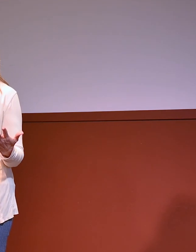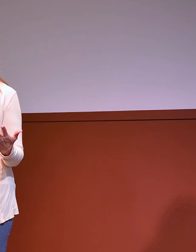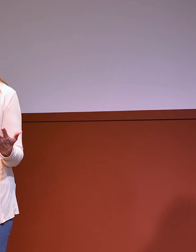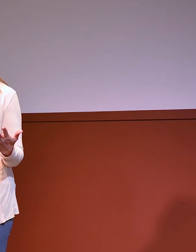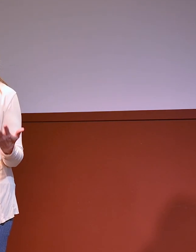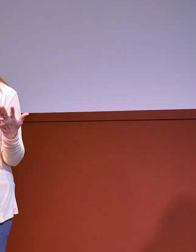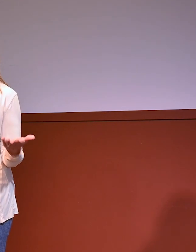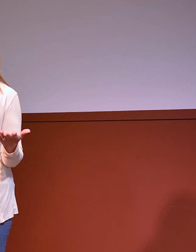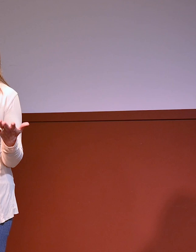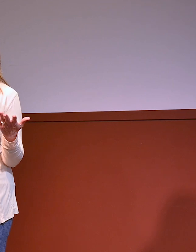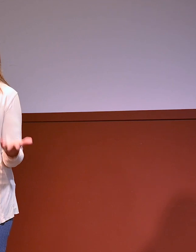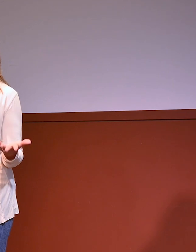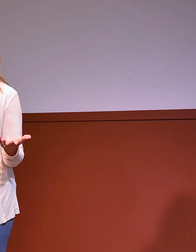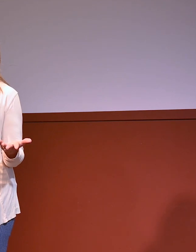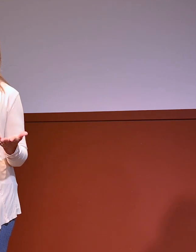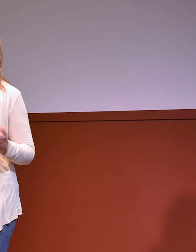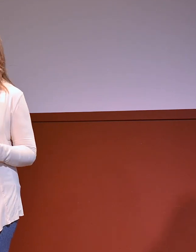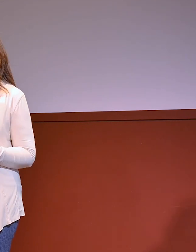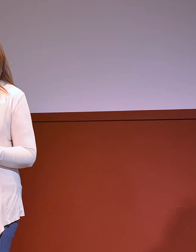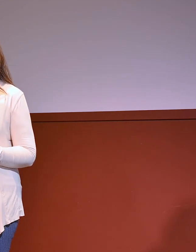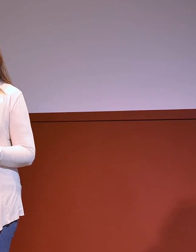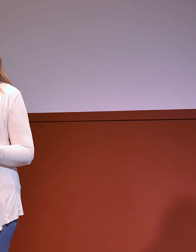some appreciation for busboys and poets?